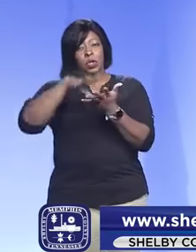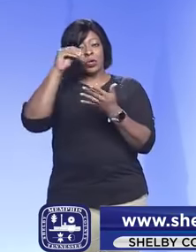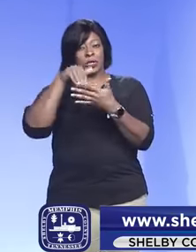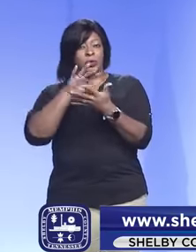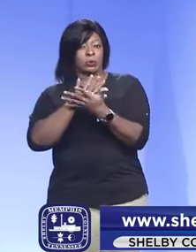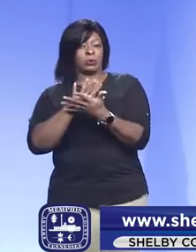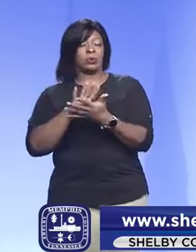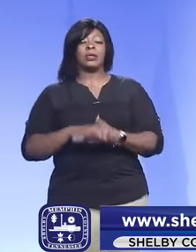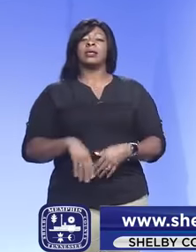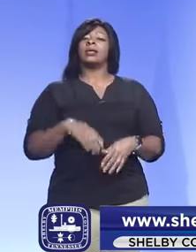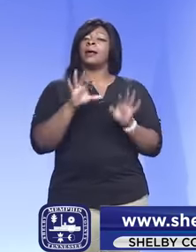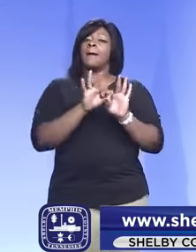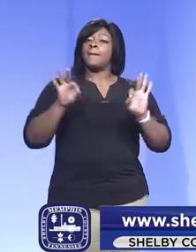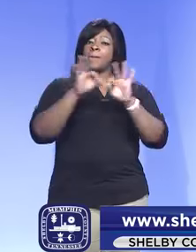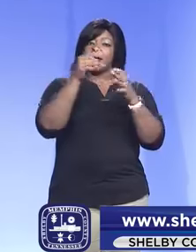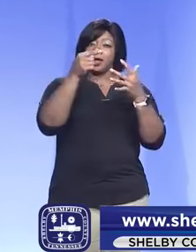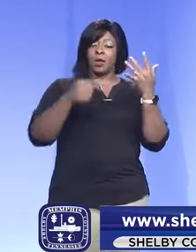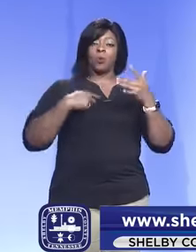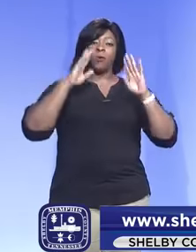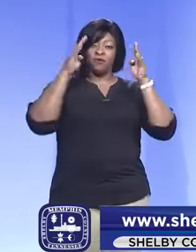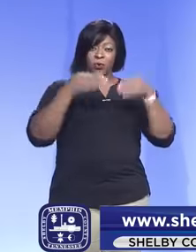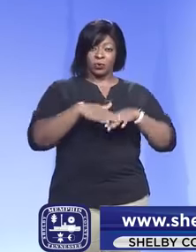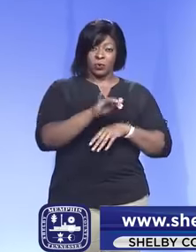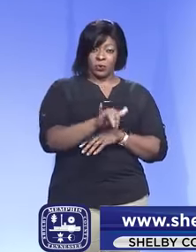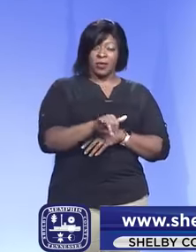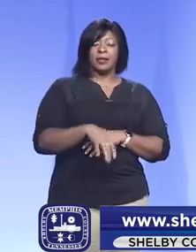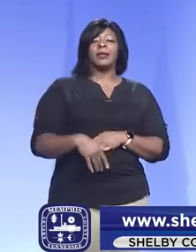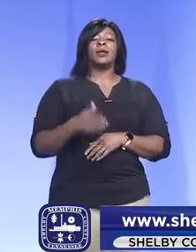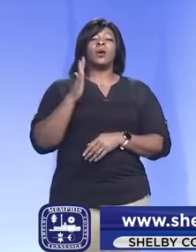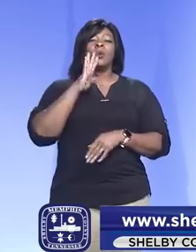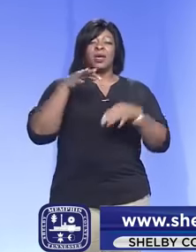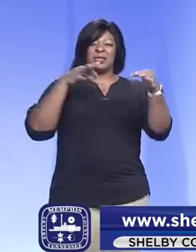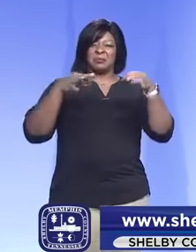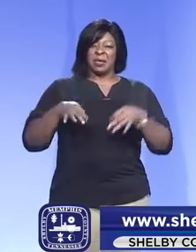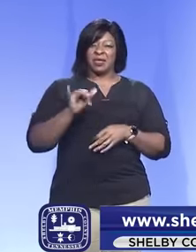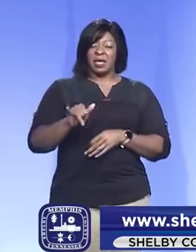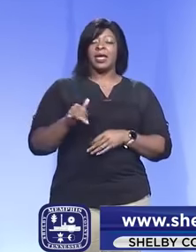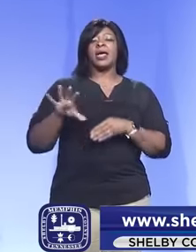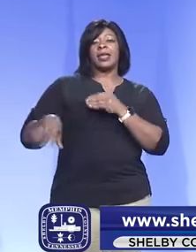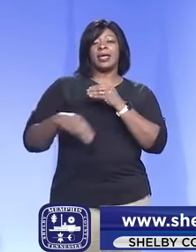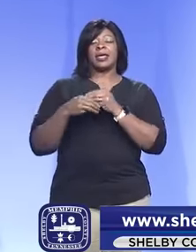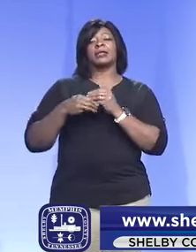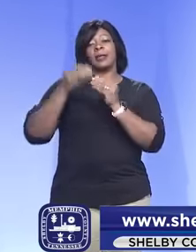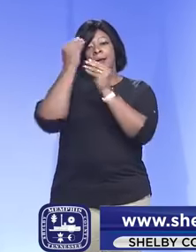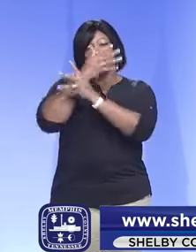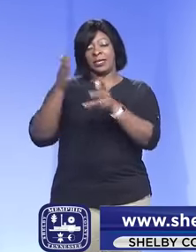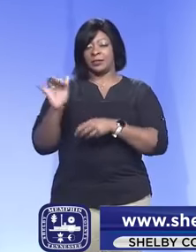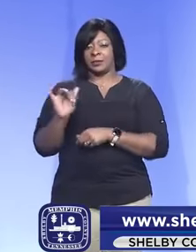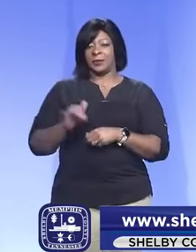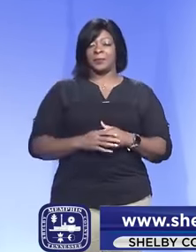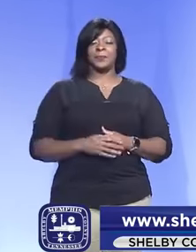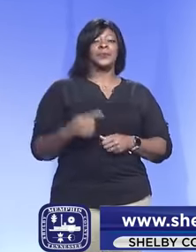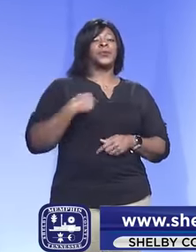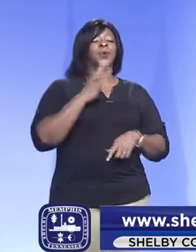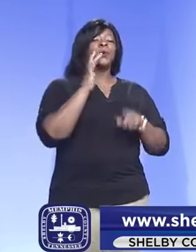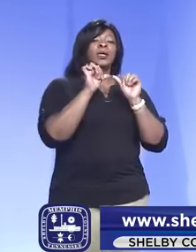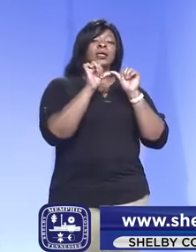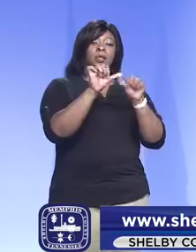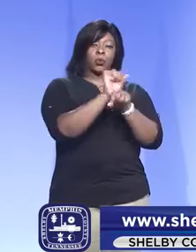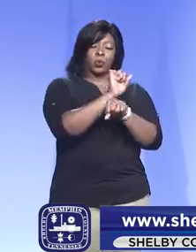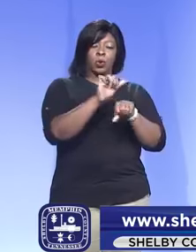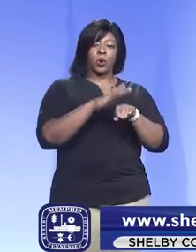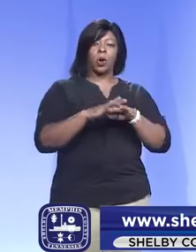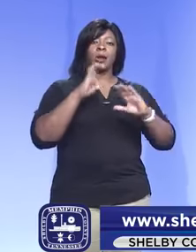key areas that we'll focus on, and I want to highlight those and then give some additional updates. We will continue to work